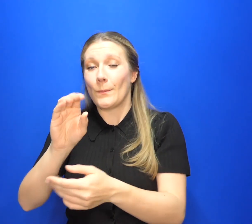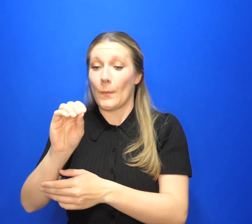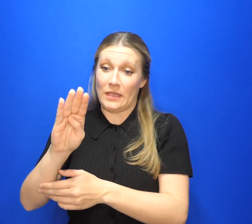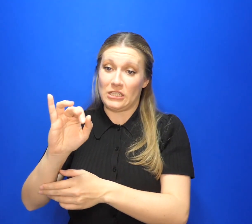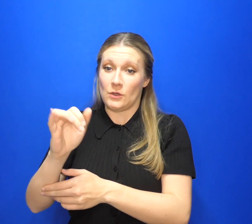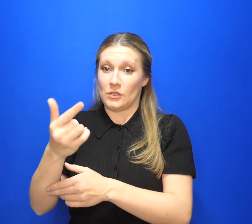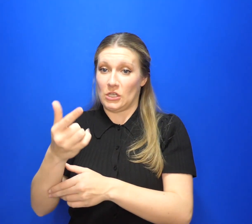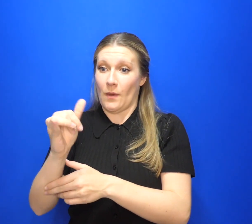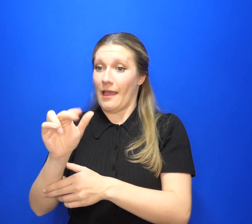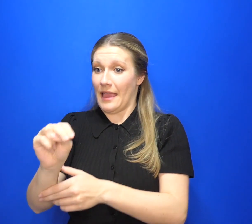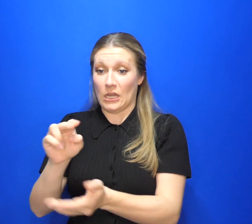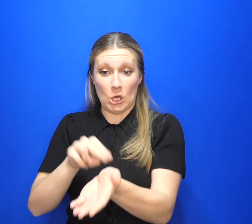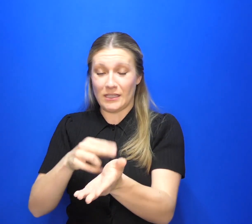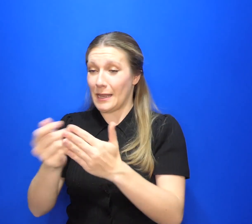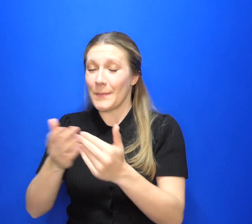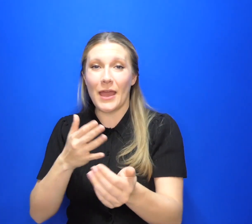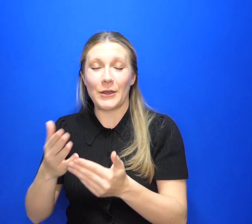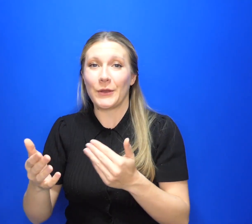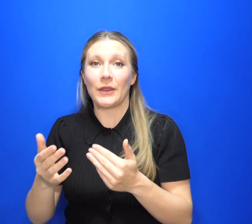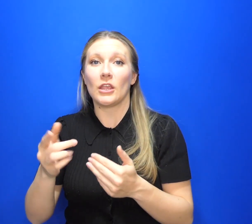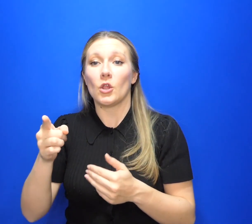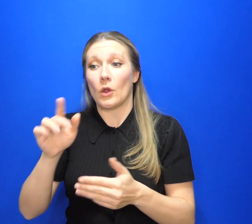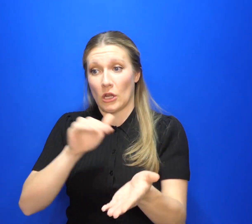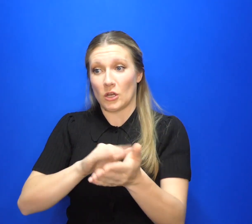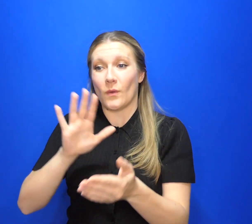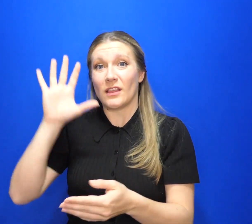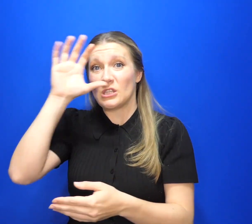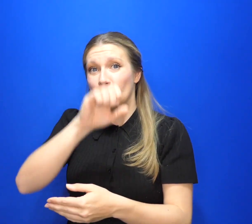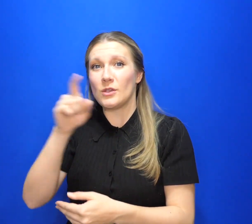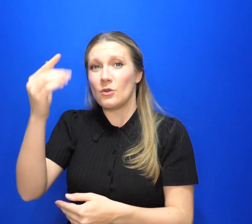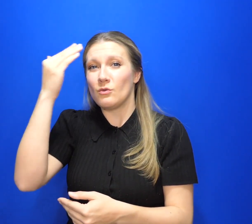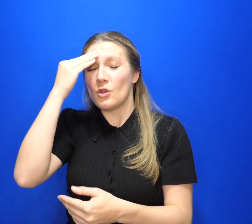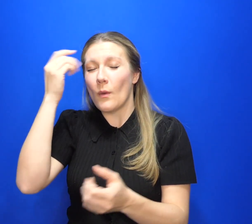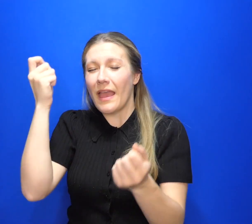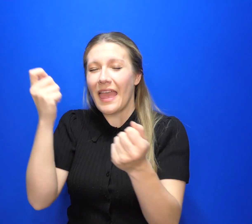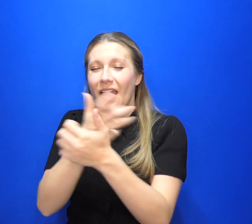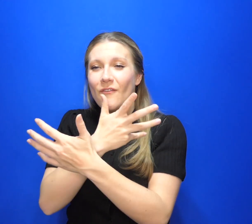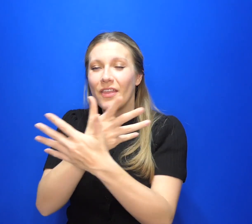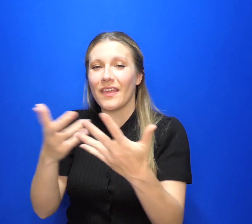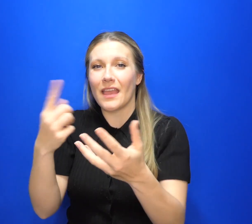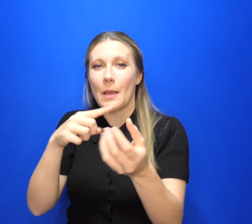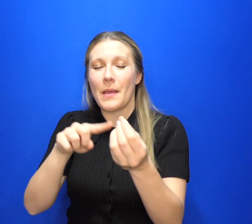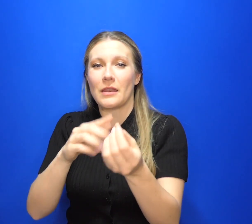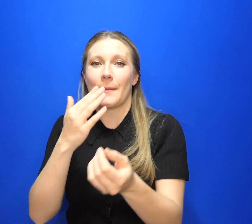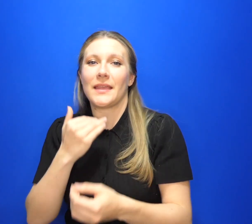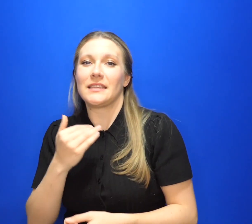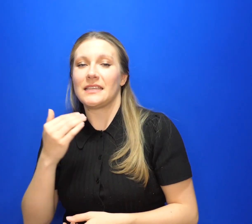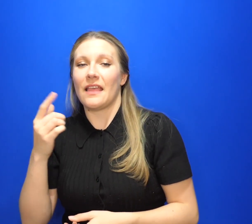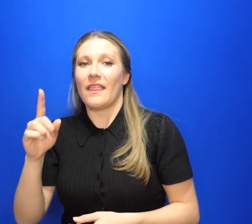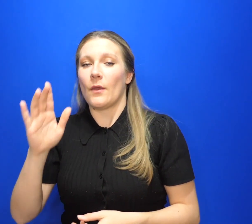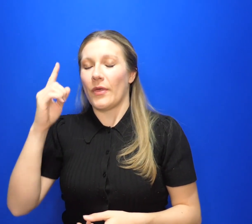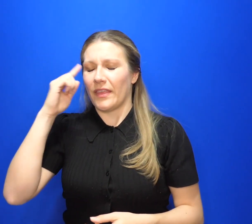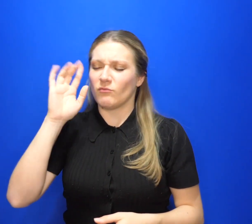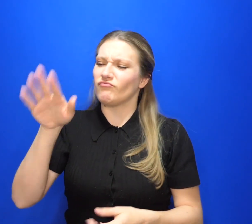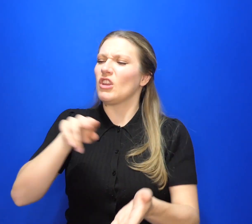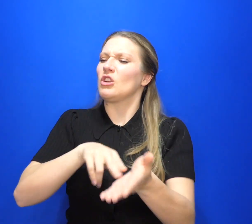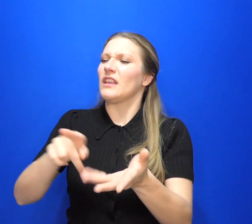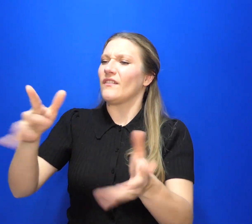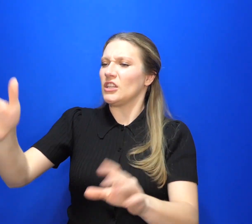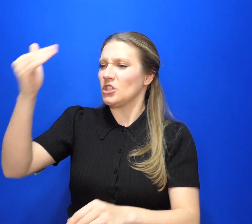all about it. Yes. And not tell you anything because you're going to think, oh, they're a nurse. They know. And we know that's not true too. So. In fact,